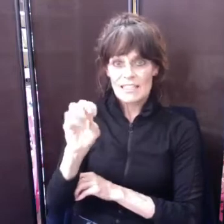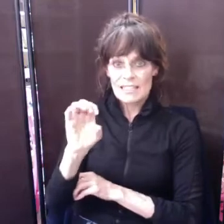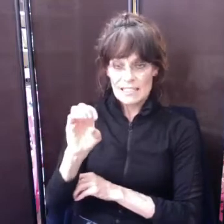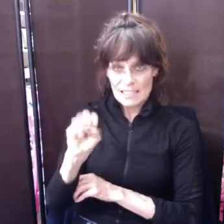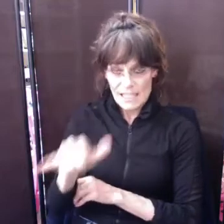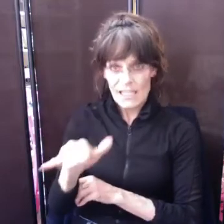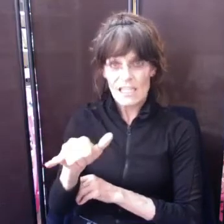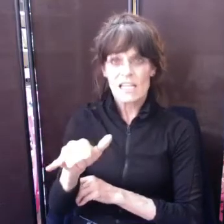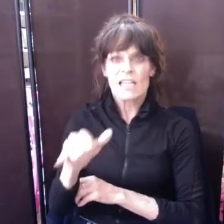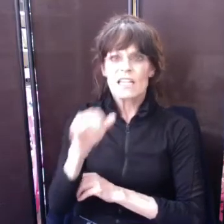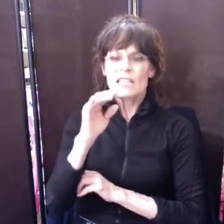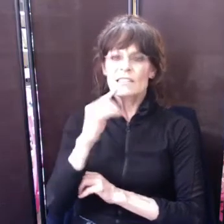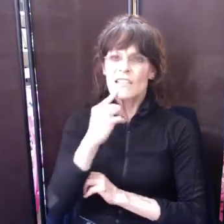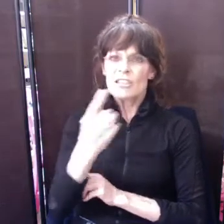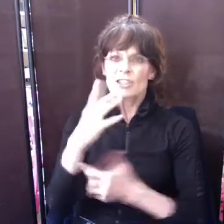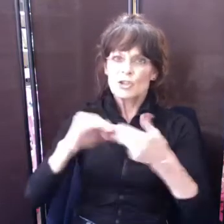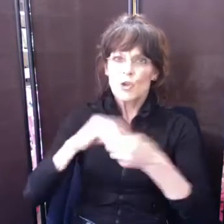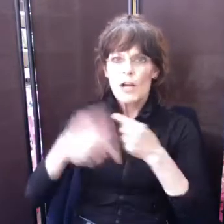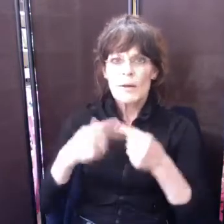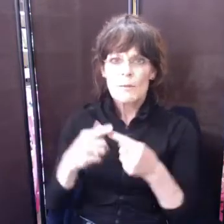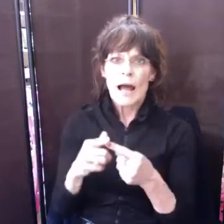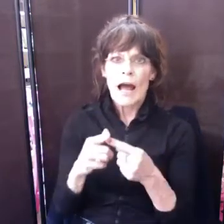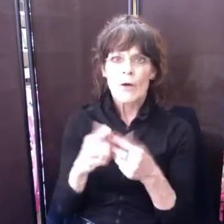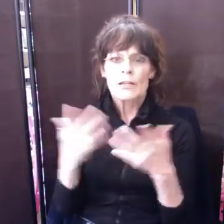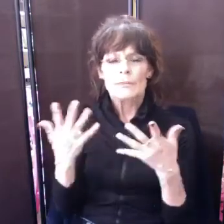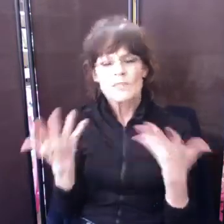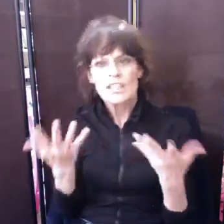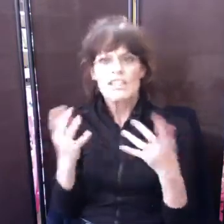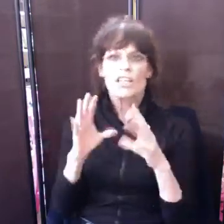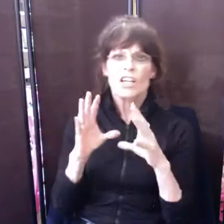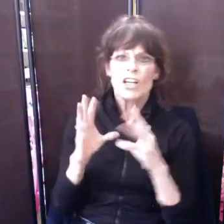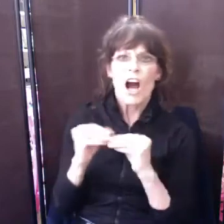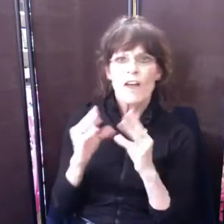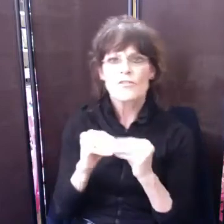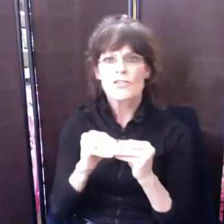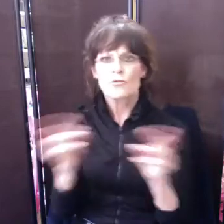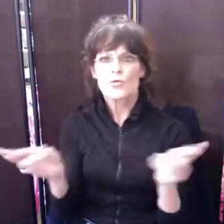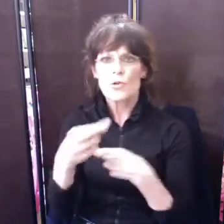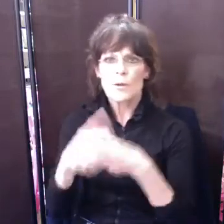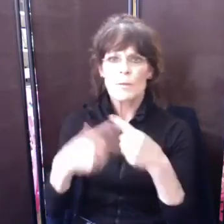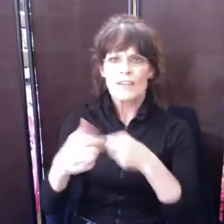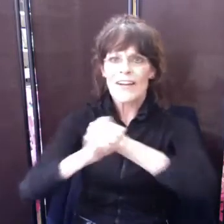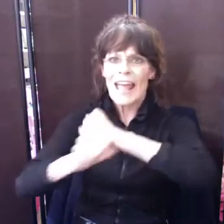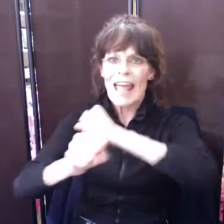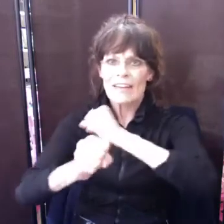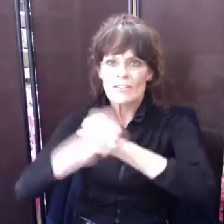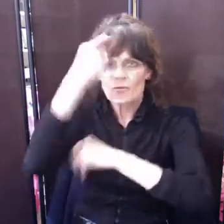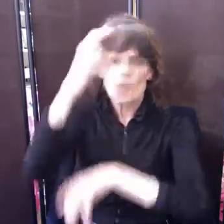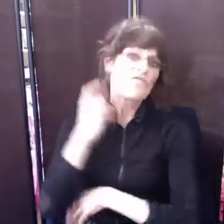wants to tell them, you know, he hears them in the conference room talking about their ad campaign for Kamchatka vodka and how, you know, they're